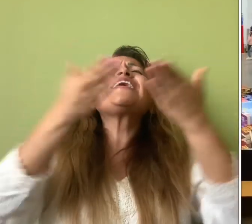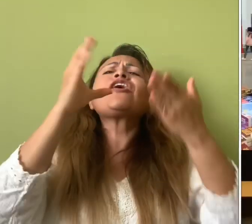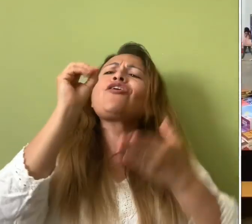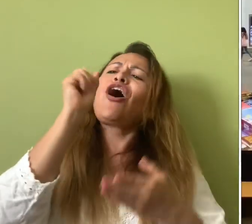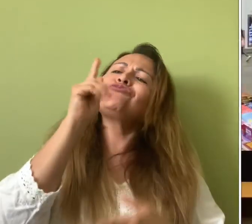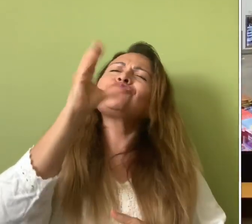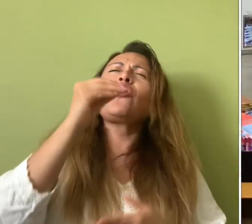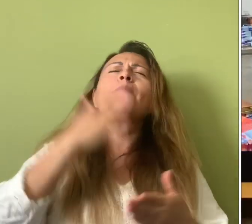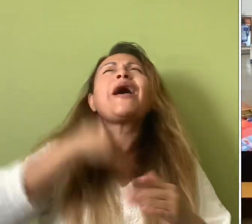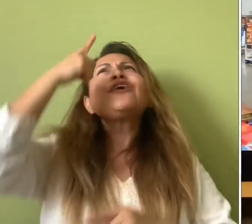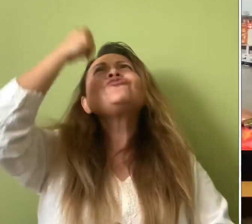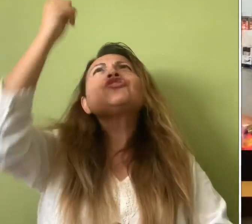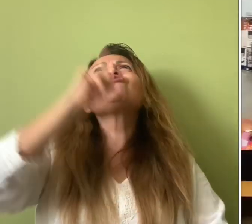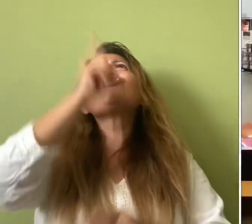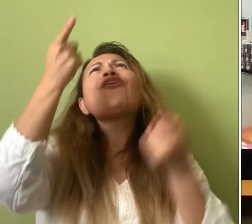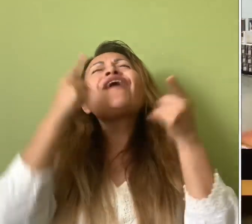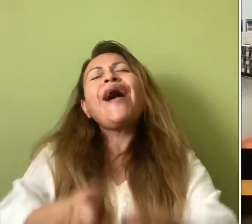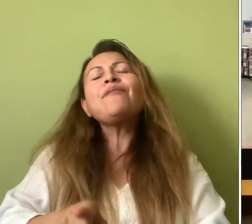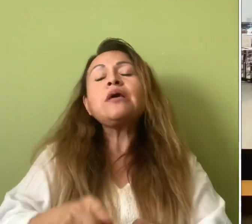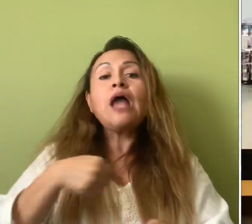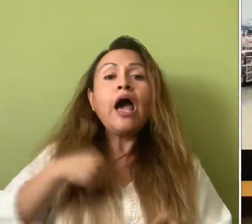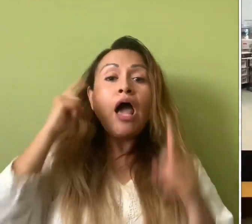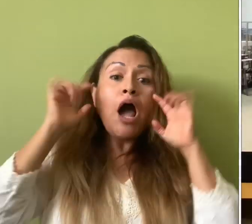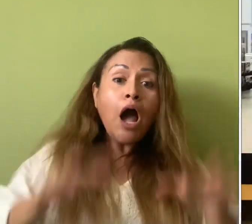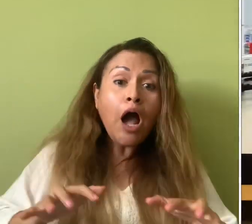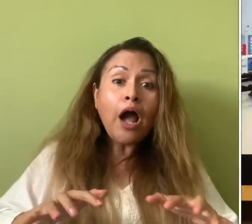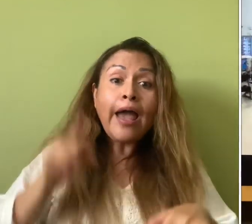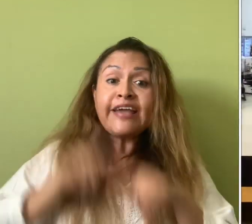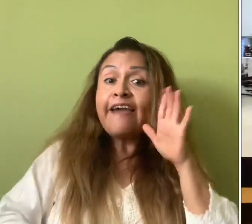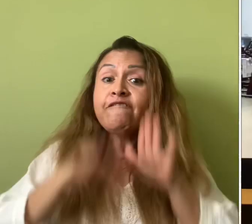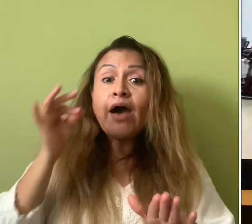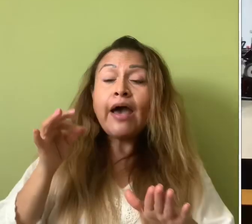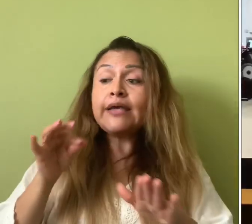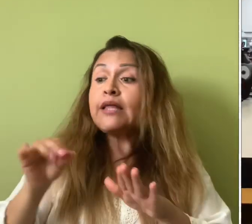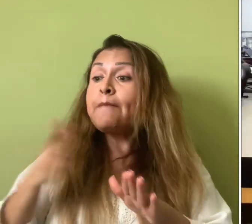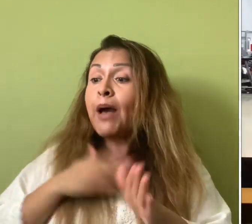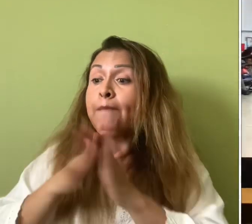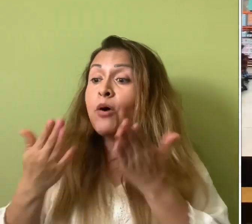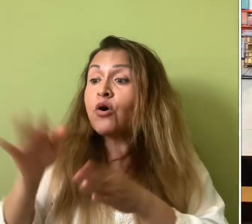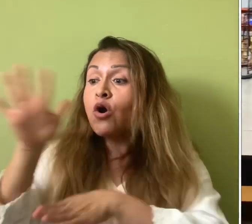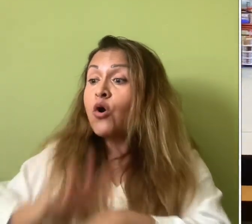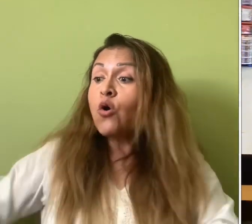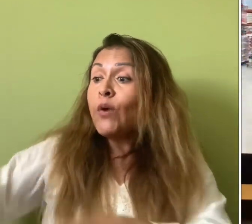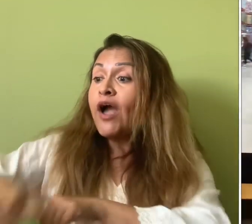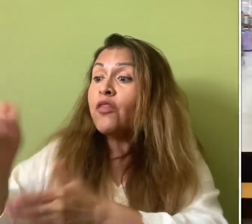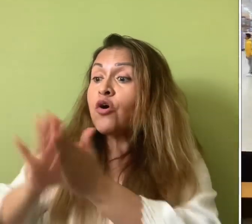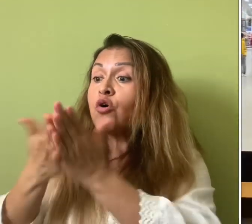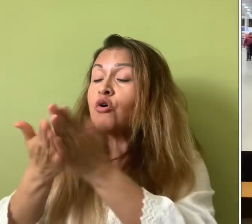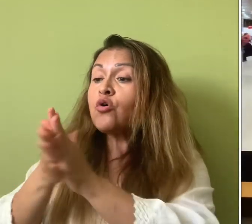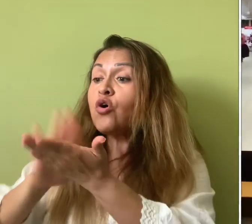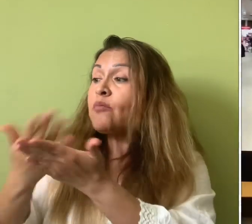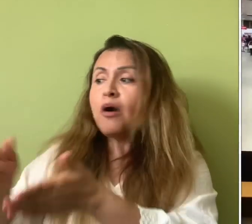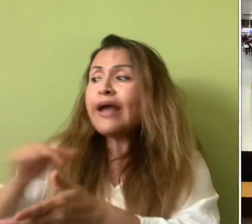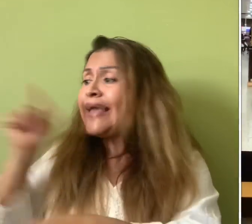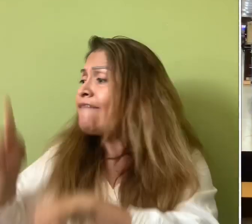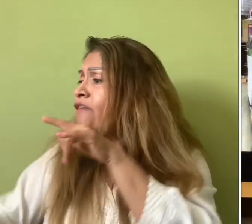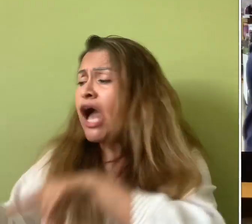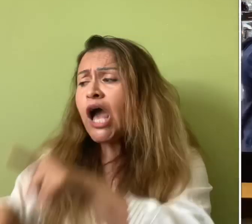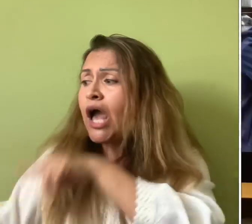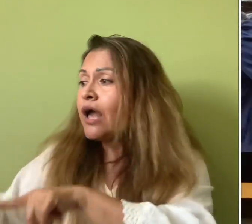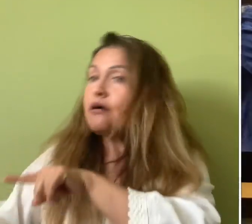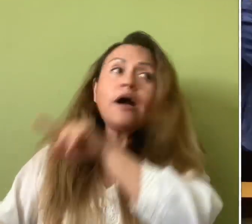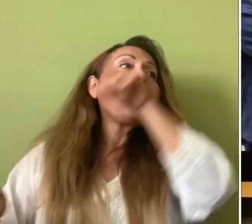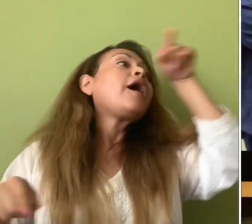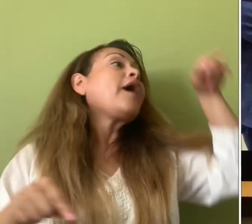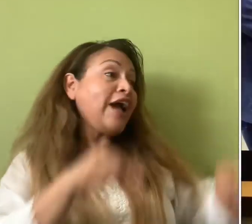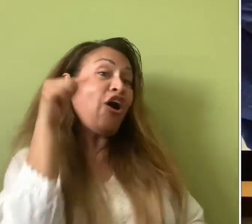which has been a dream come true. And I kind of freaked out because it wasn't over there by the other cookbooks. But then Art's like, look, it's over on the end cap by all